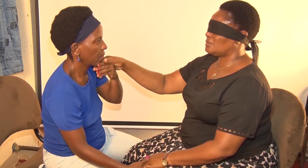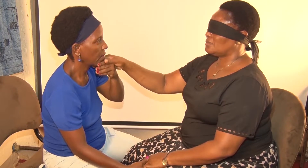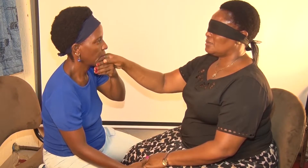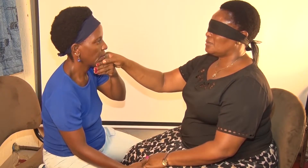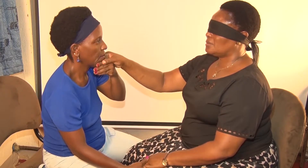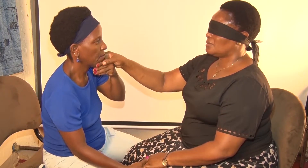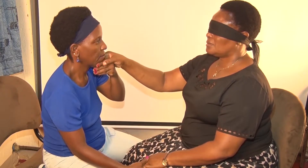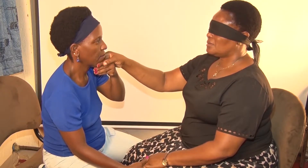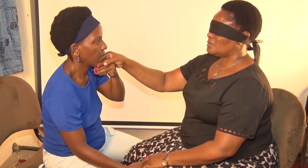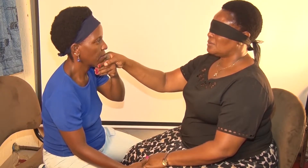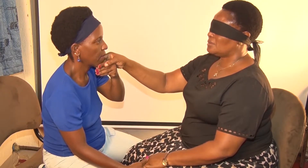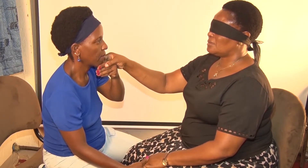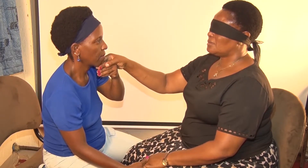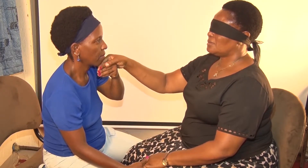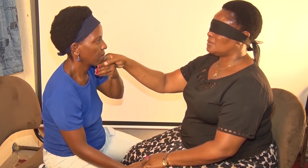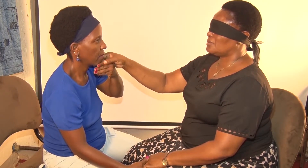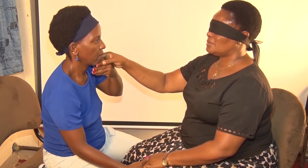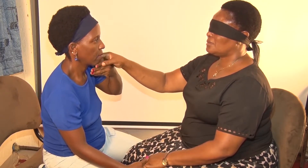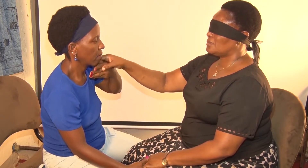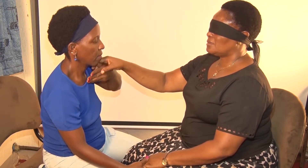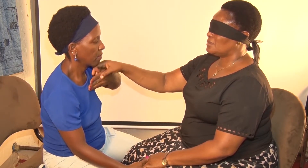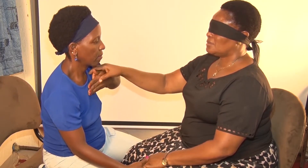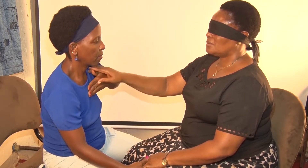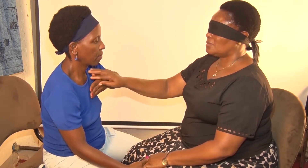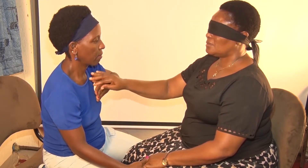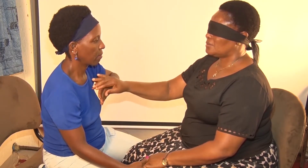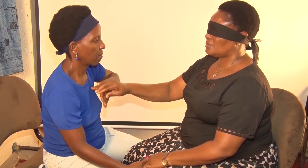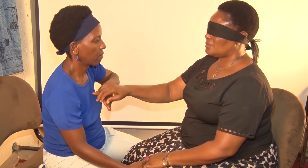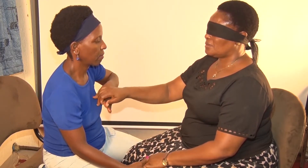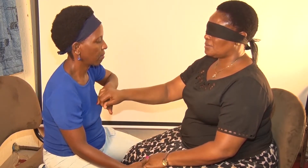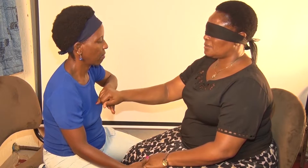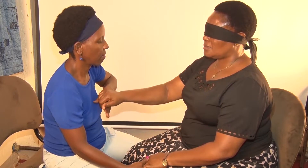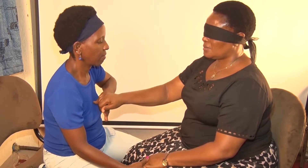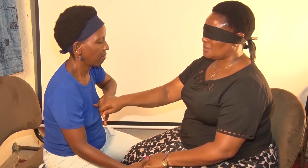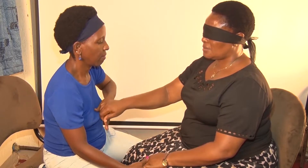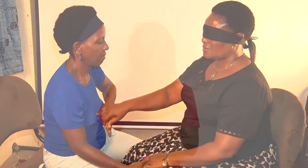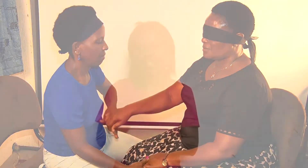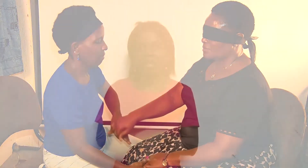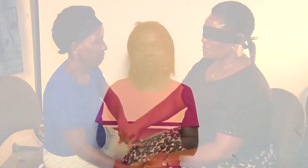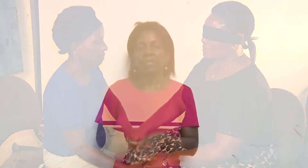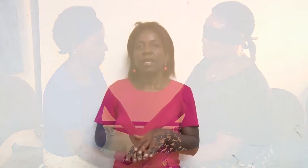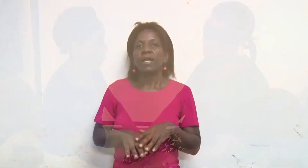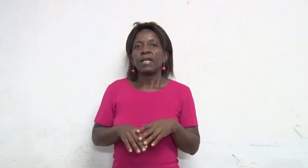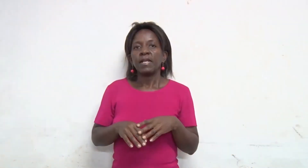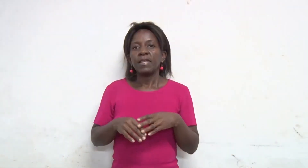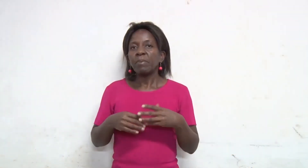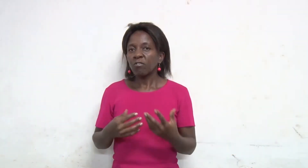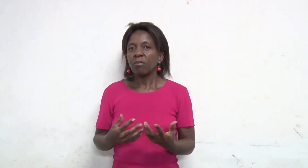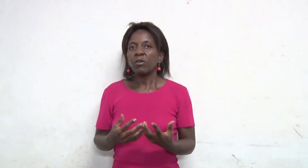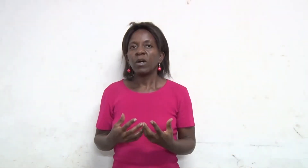communicating hand, and then together you follow the sign for father. The person may want